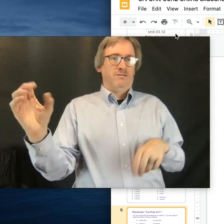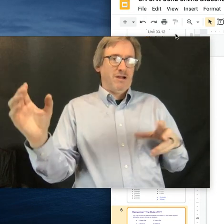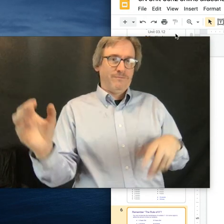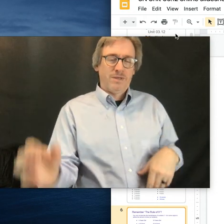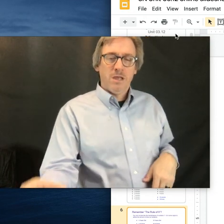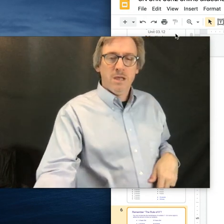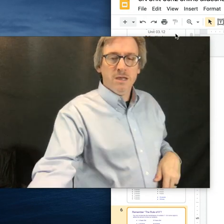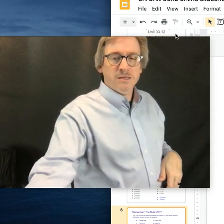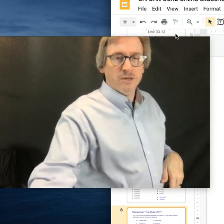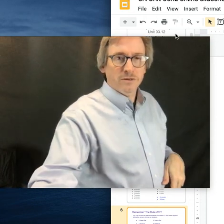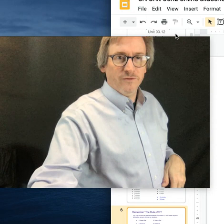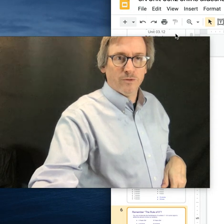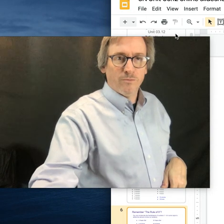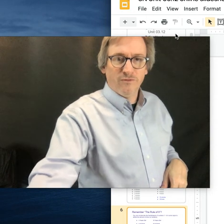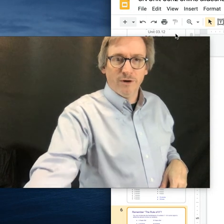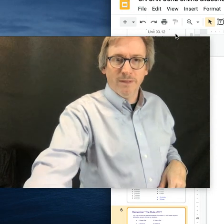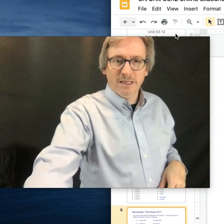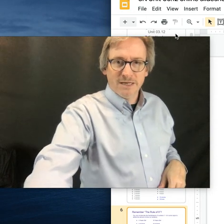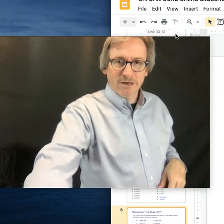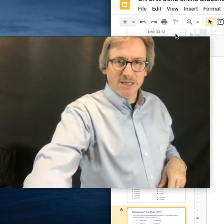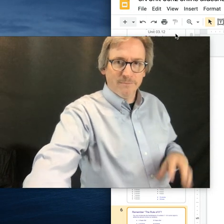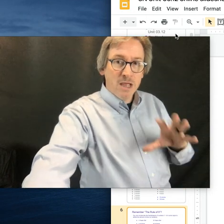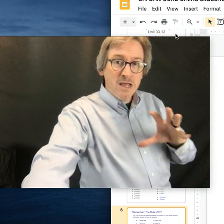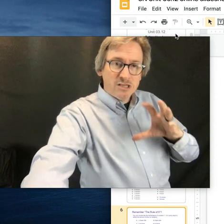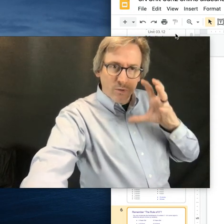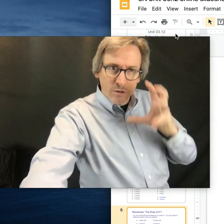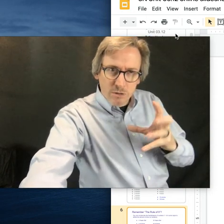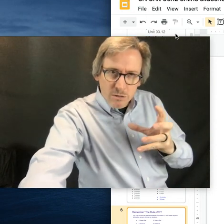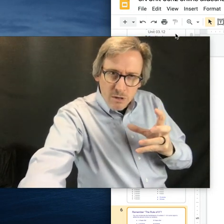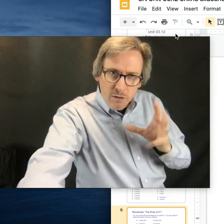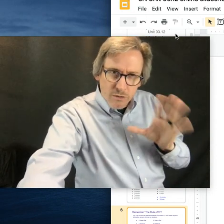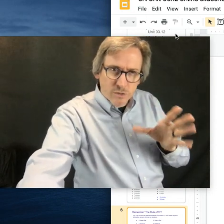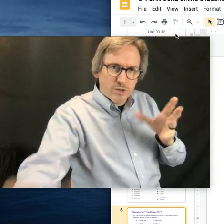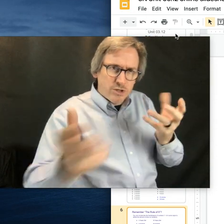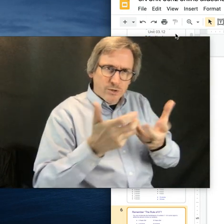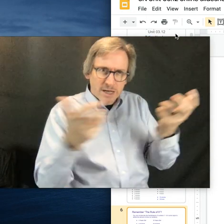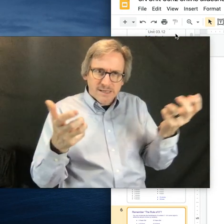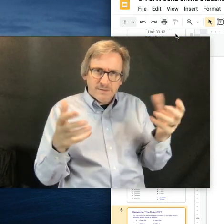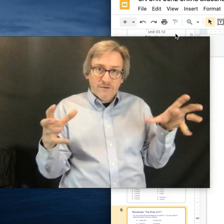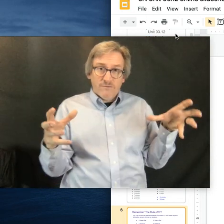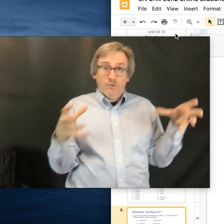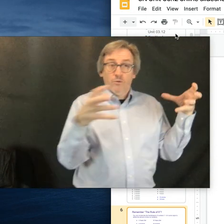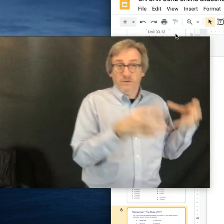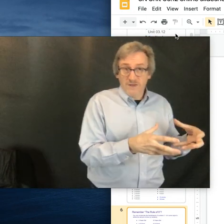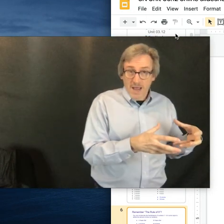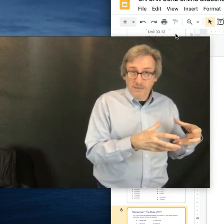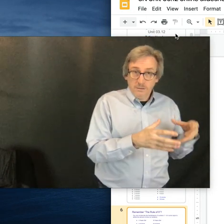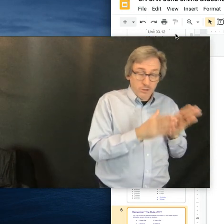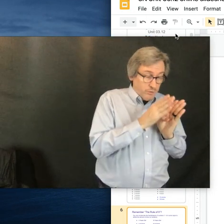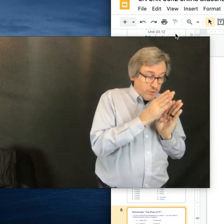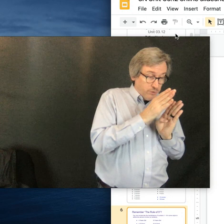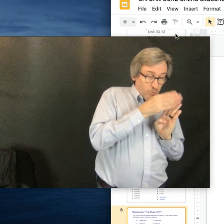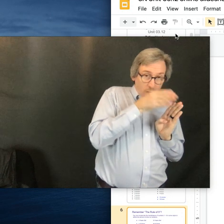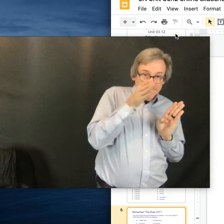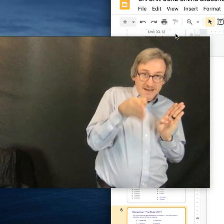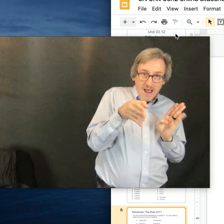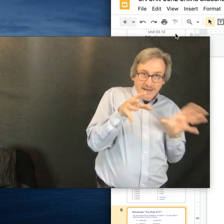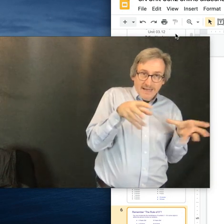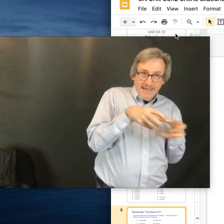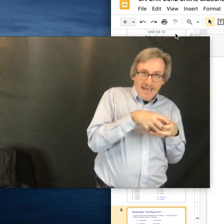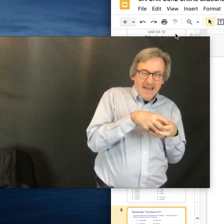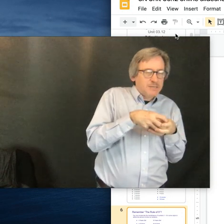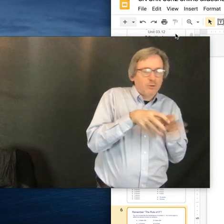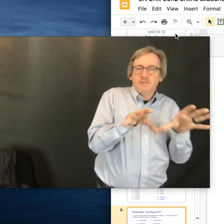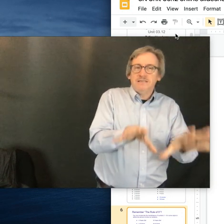2400, right? If you're preferring military time. So those are the two concepts of the rule of 9. You can use 1 to